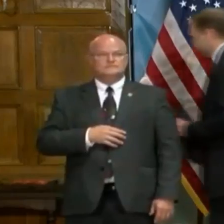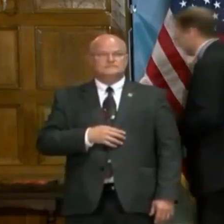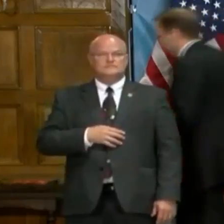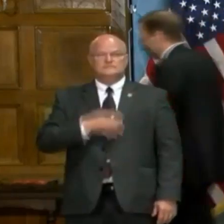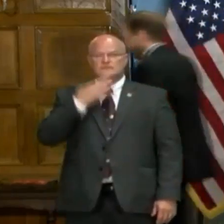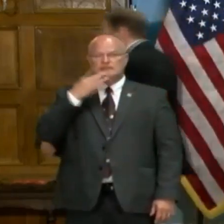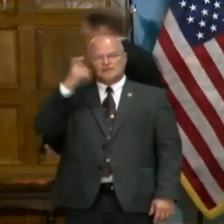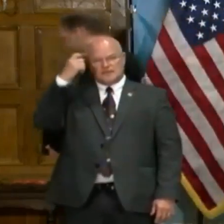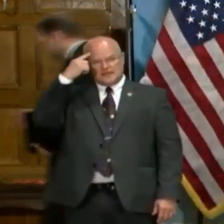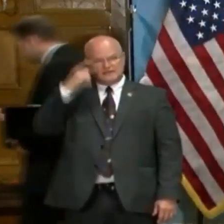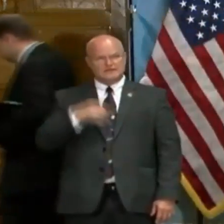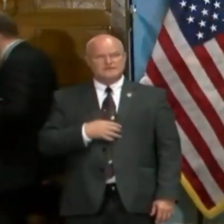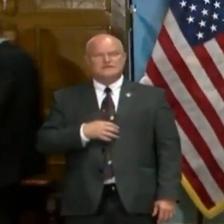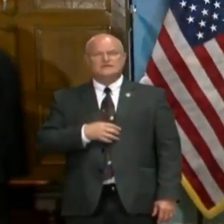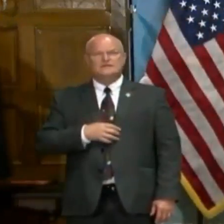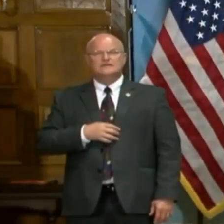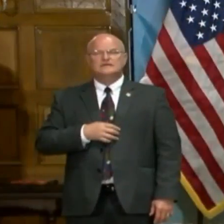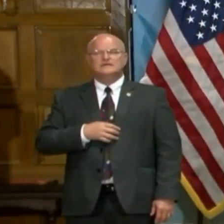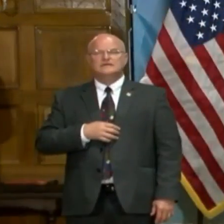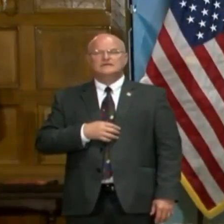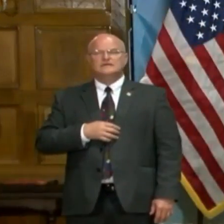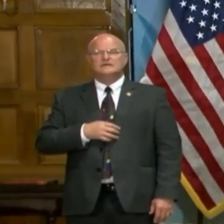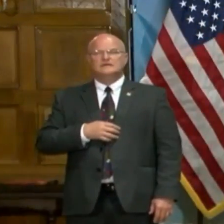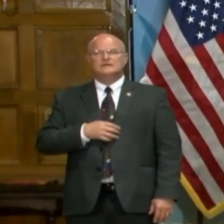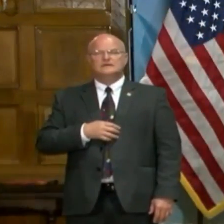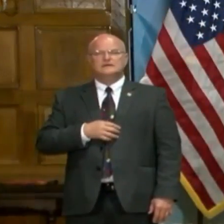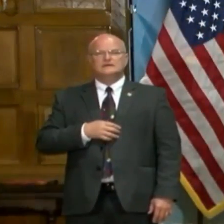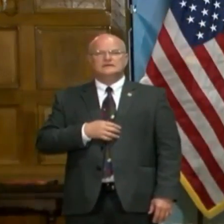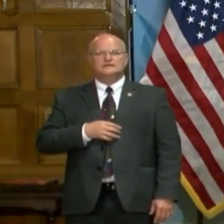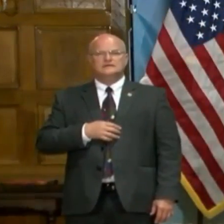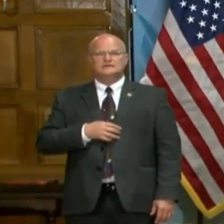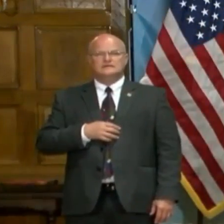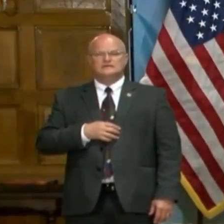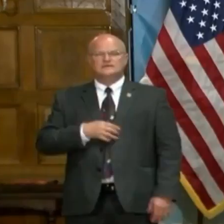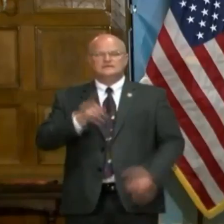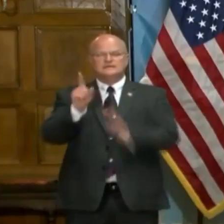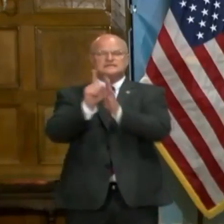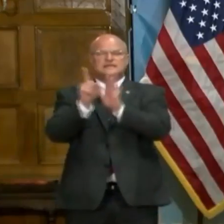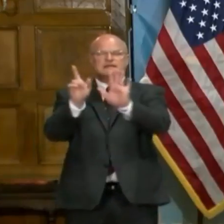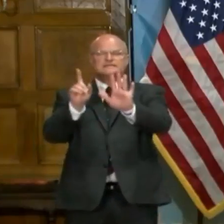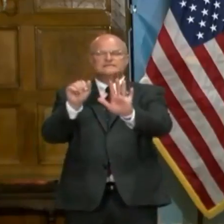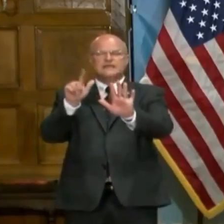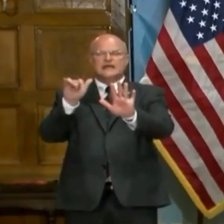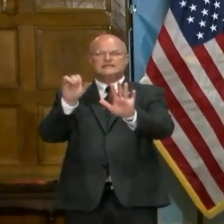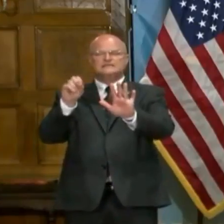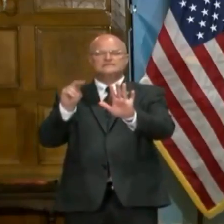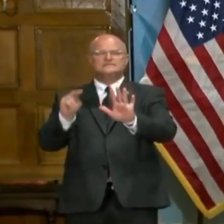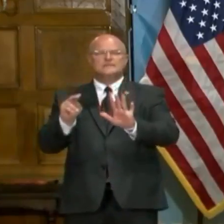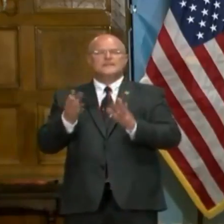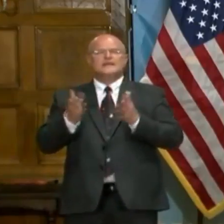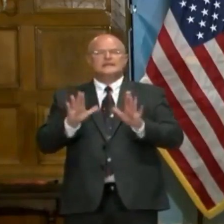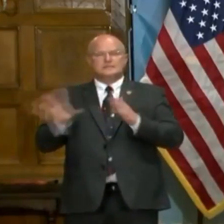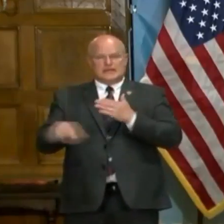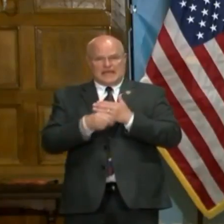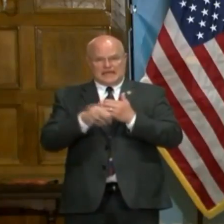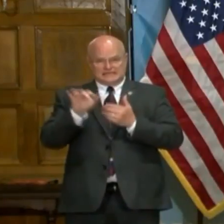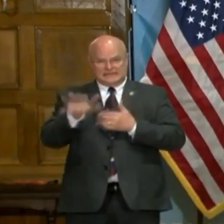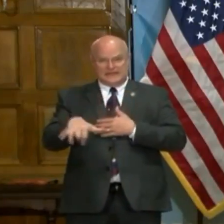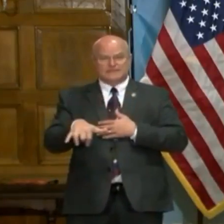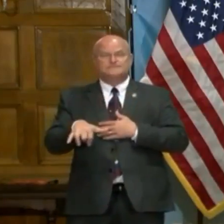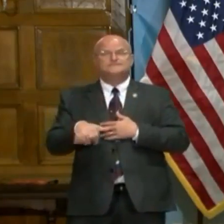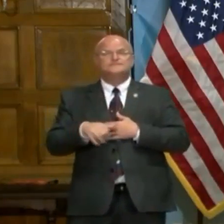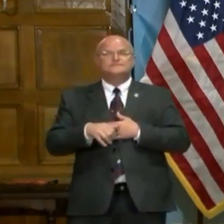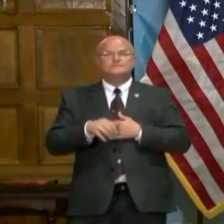Thank you, Dr. Let me add, just a second, Alice. Let me add to